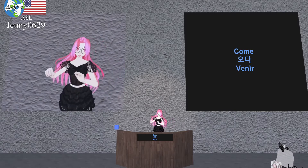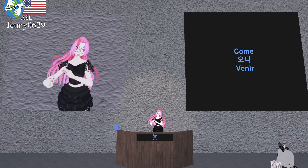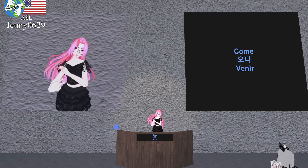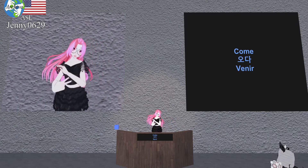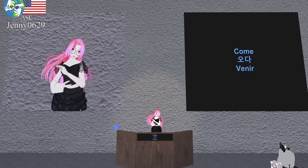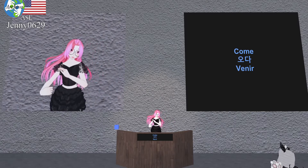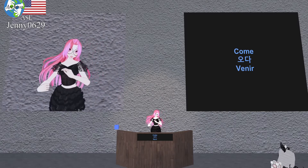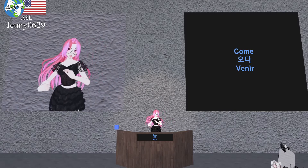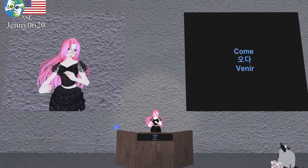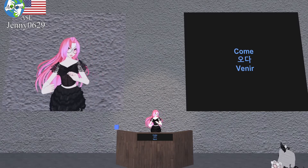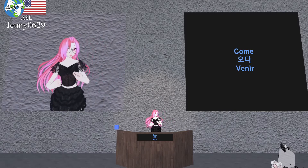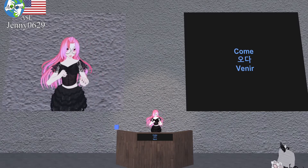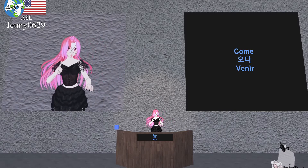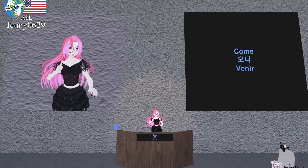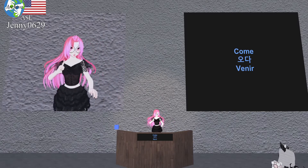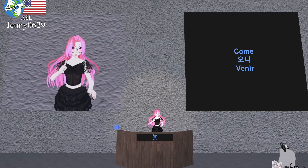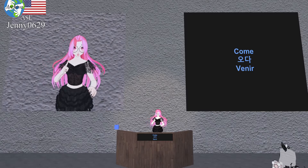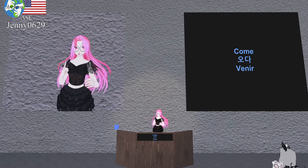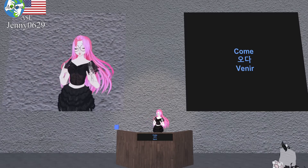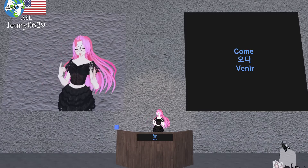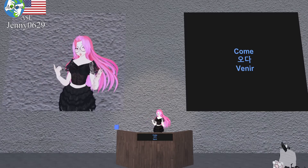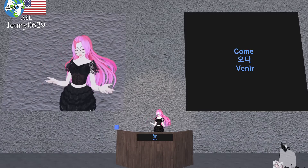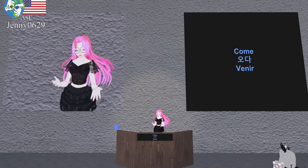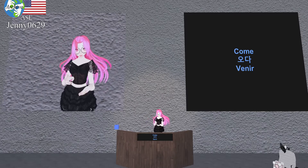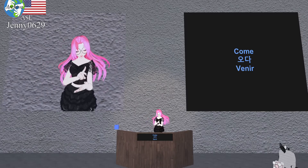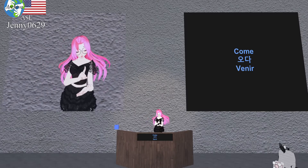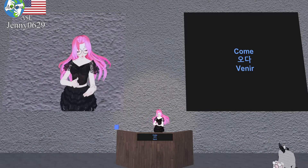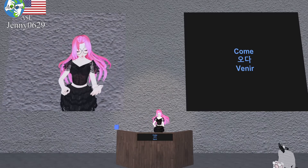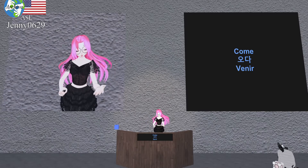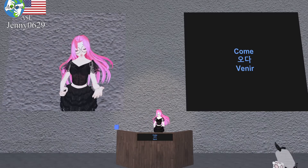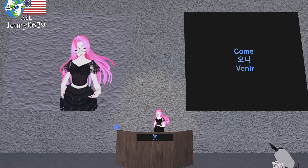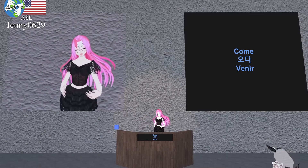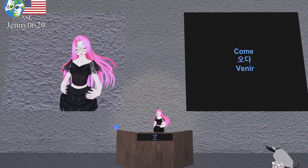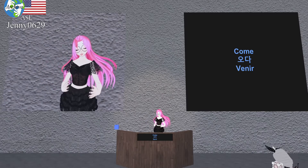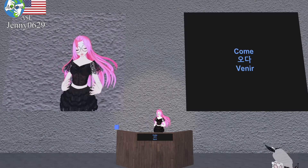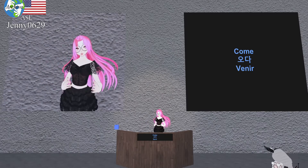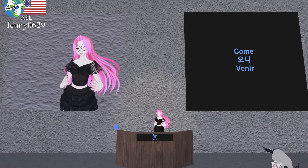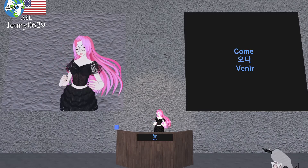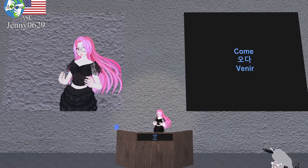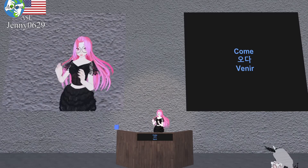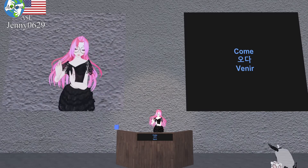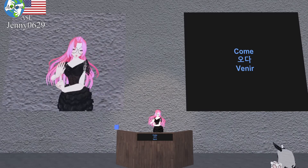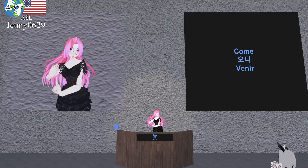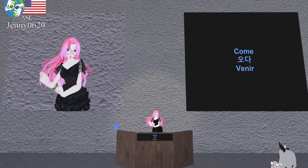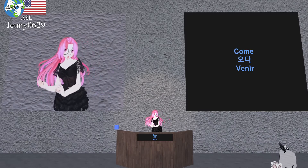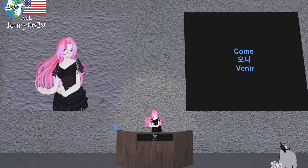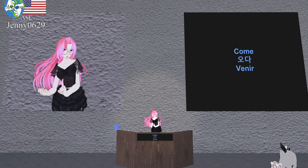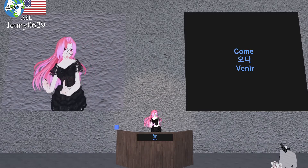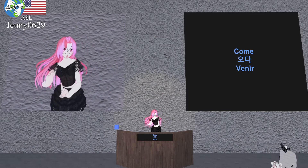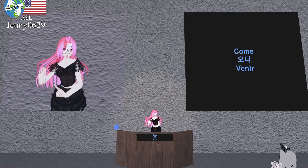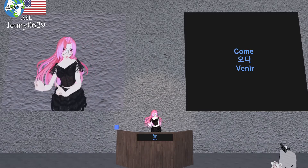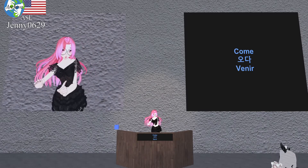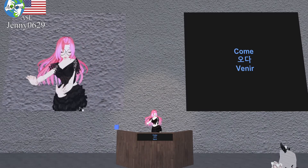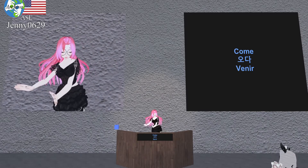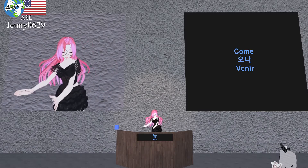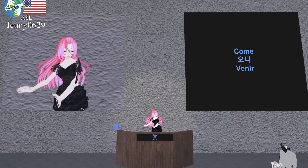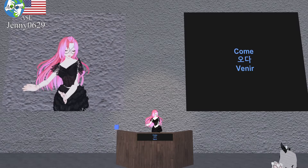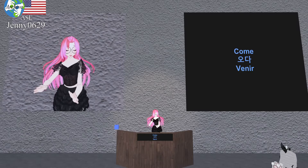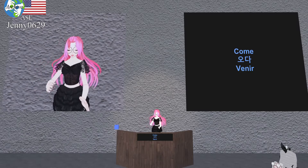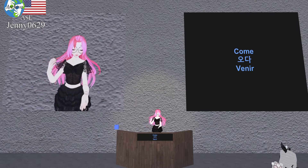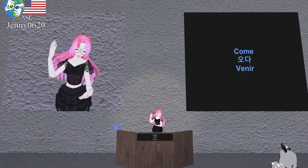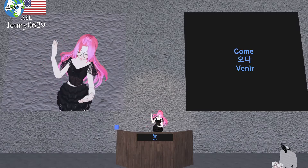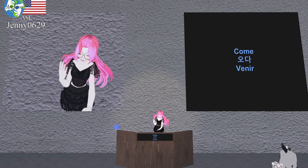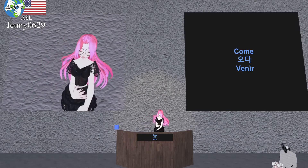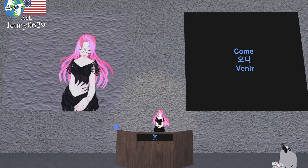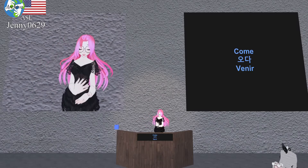of in a way like takes that job from a deaf person, that could be seen as discrimination. So in some cultures and communities and